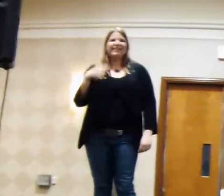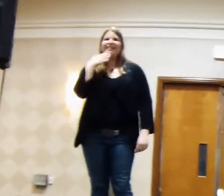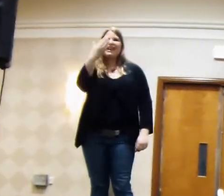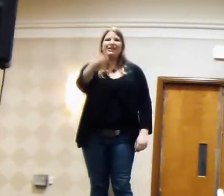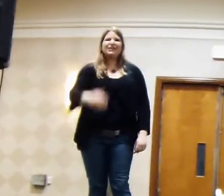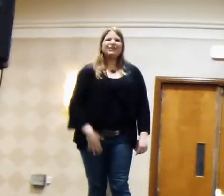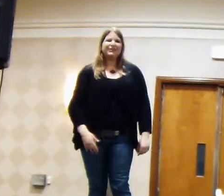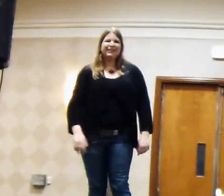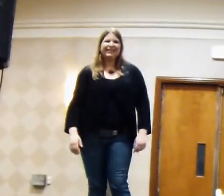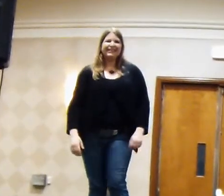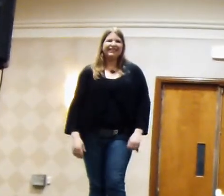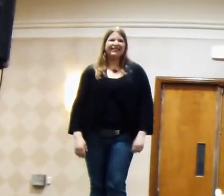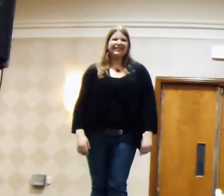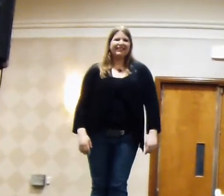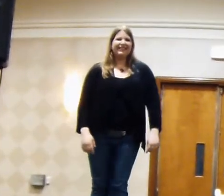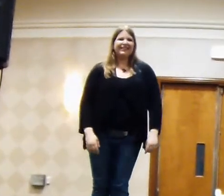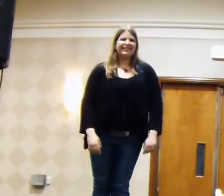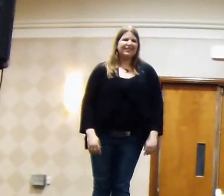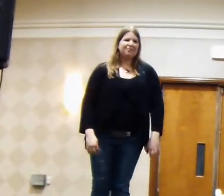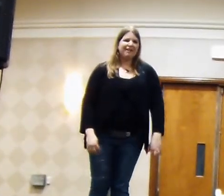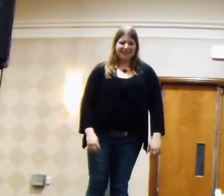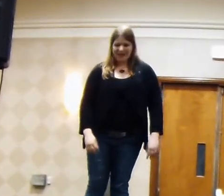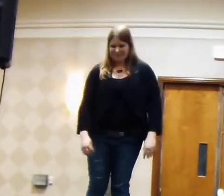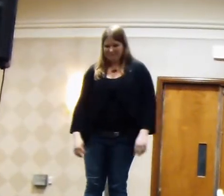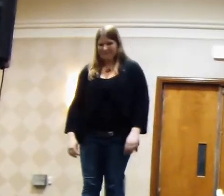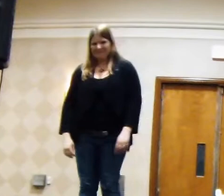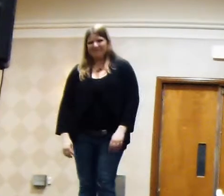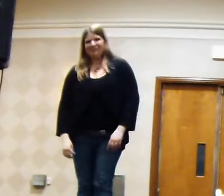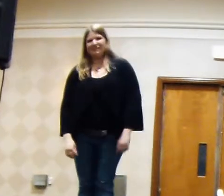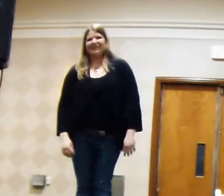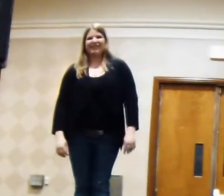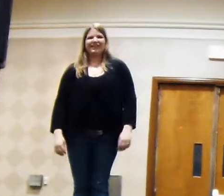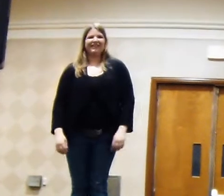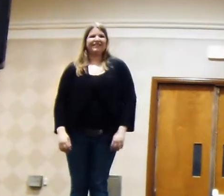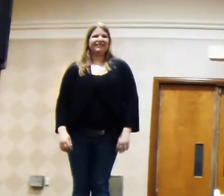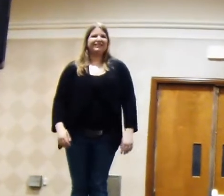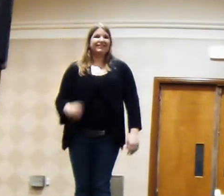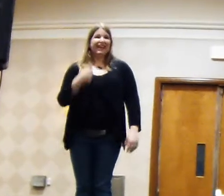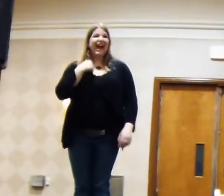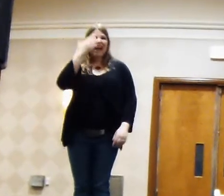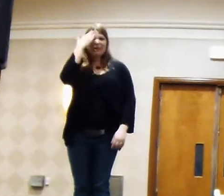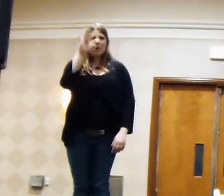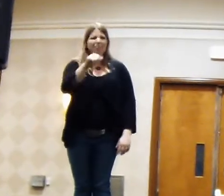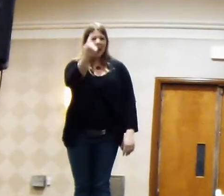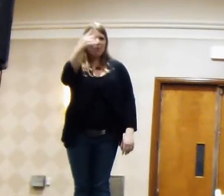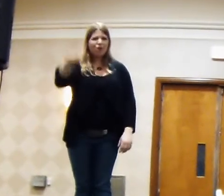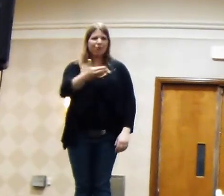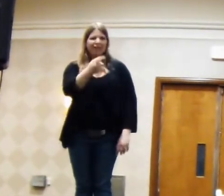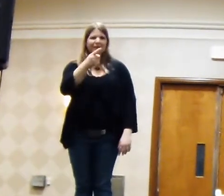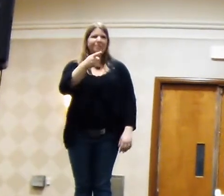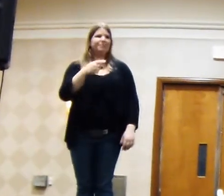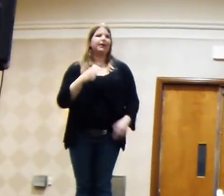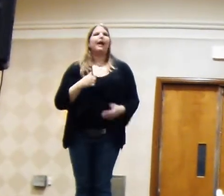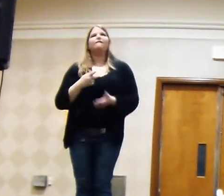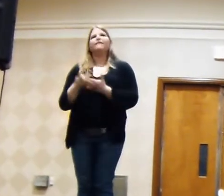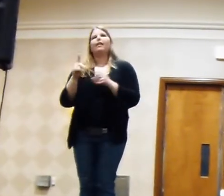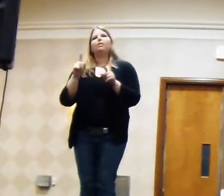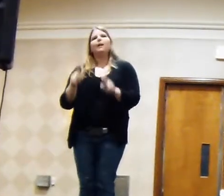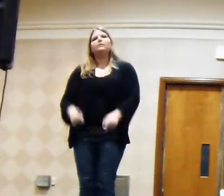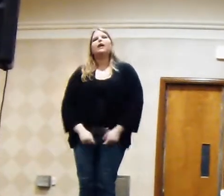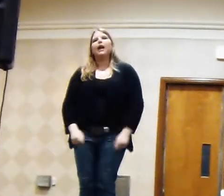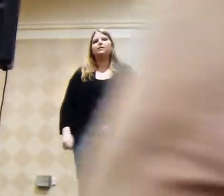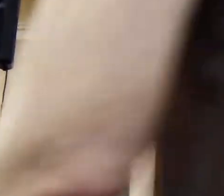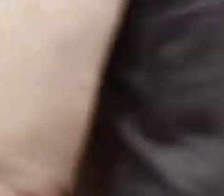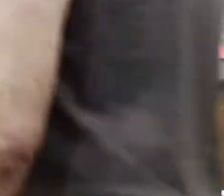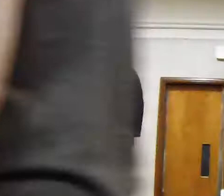Thank you. Thank you. You're welcome. I do recognize that. I failed my test. Thank God I